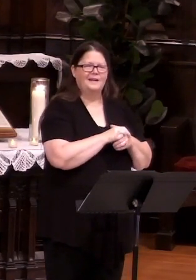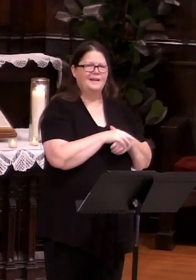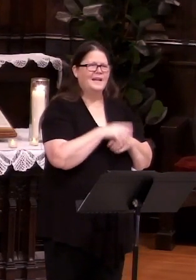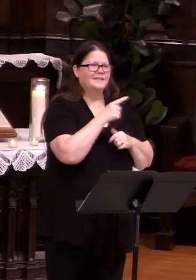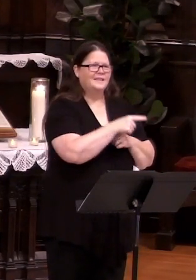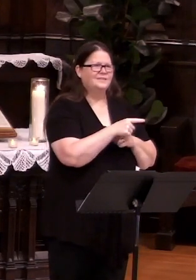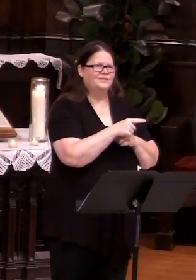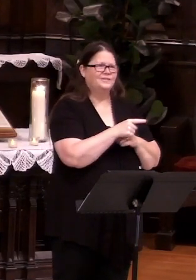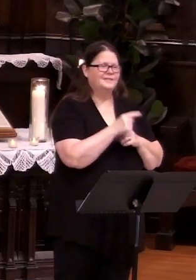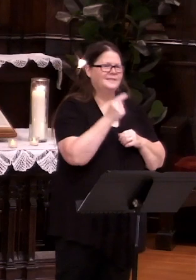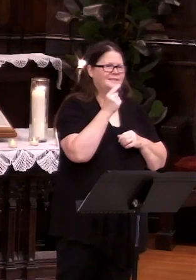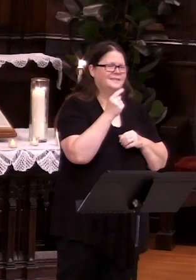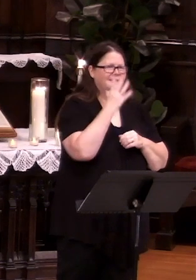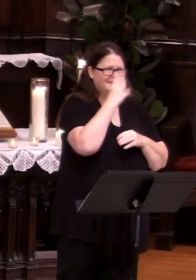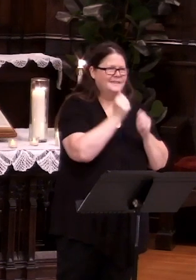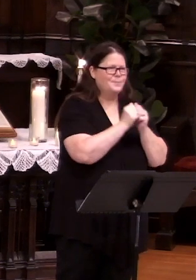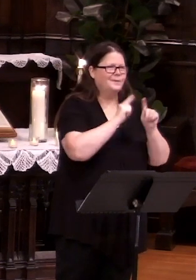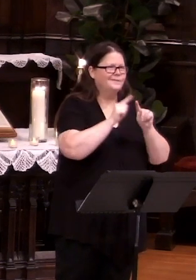in